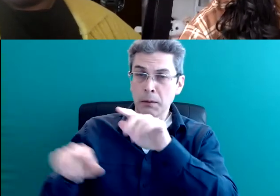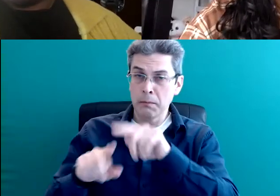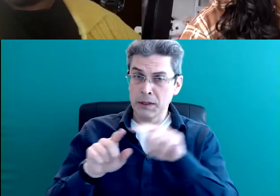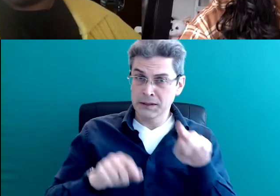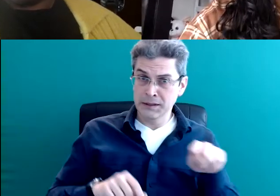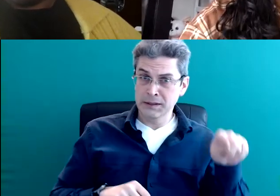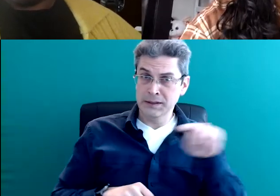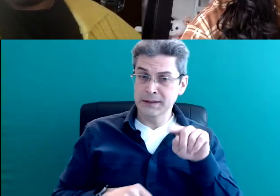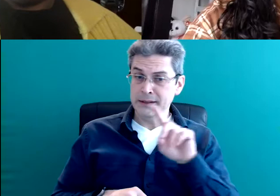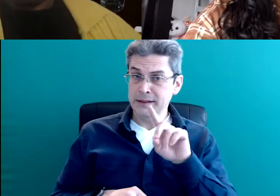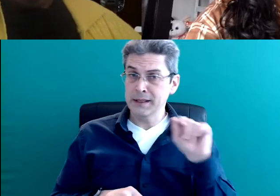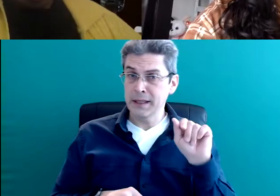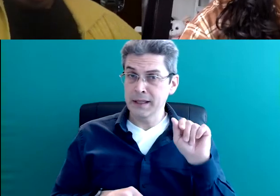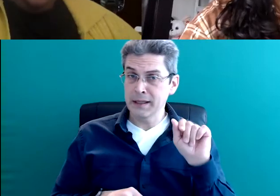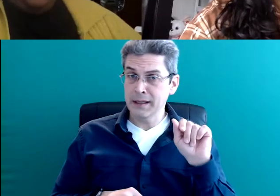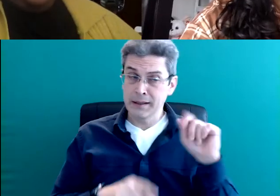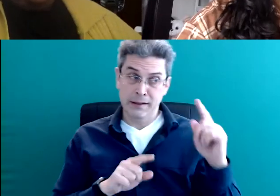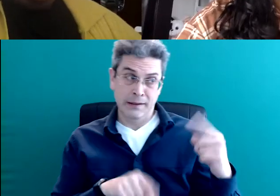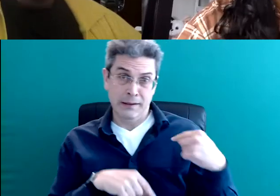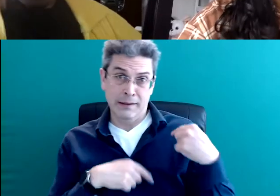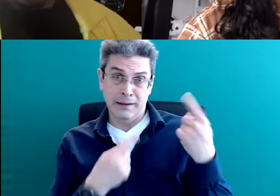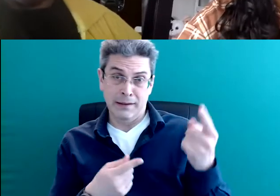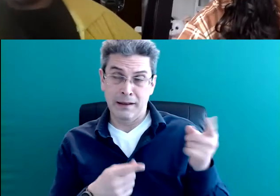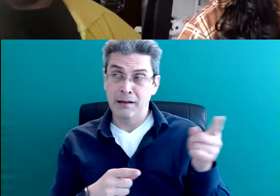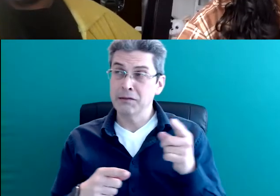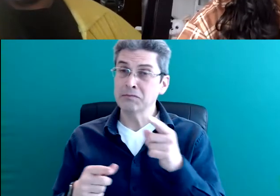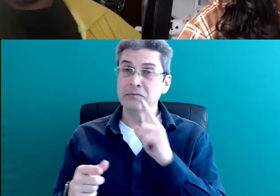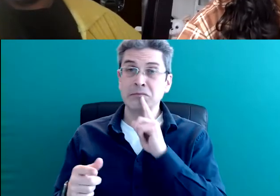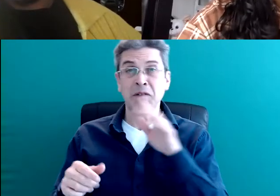with, you know, with a lot of the services that they were getting,